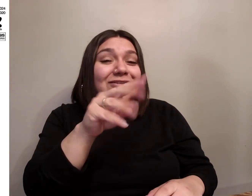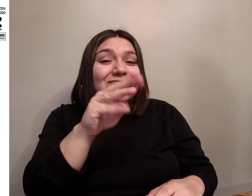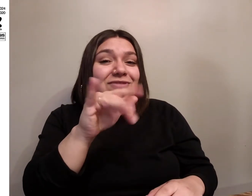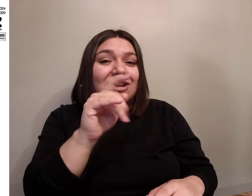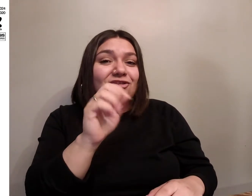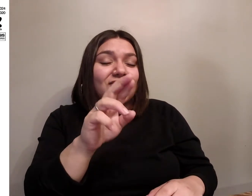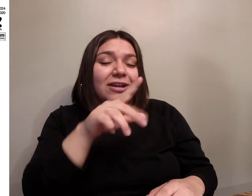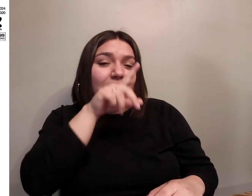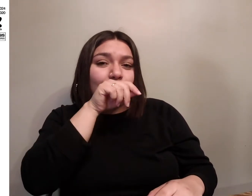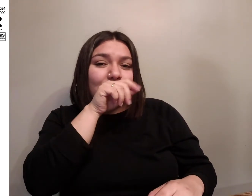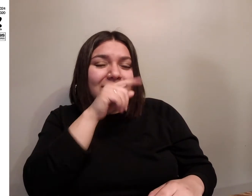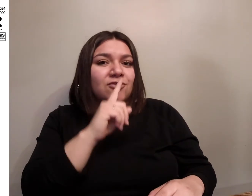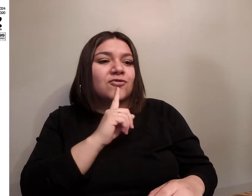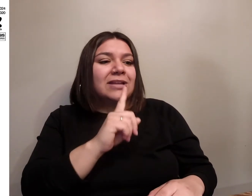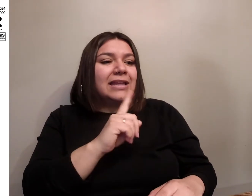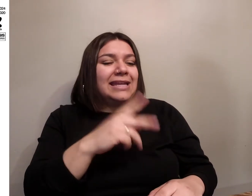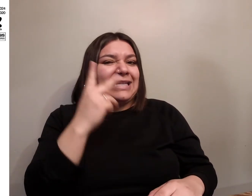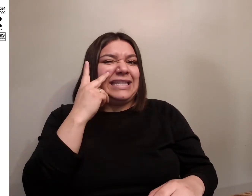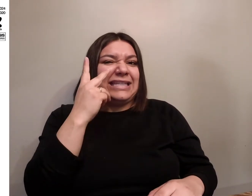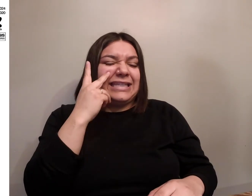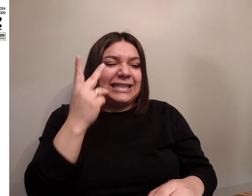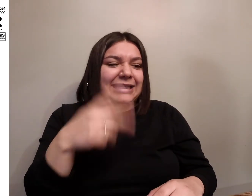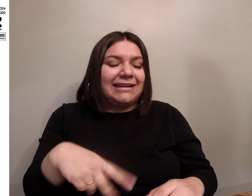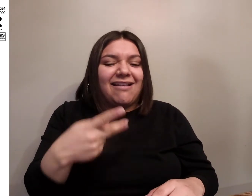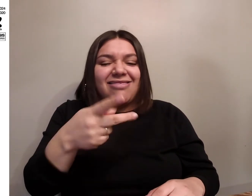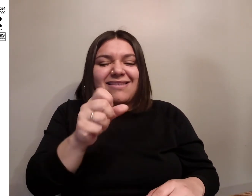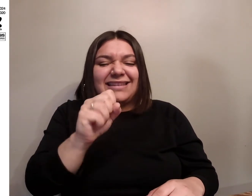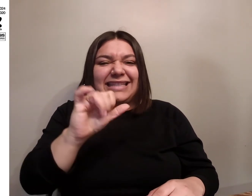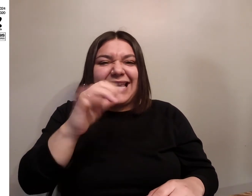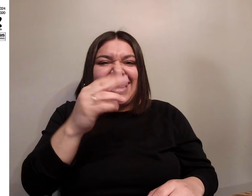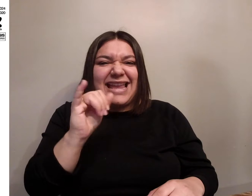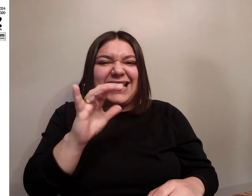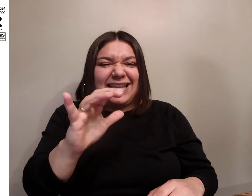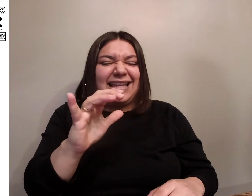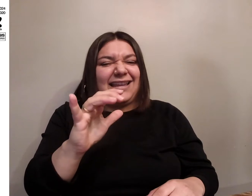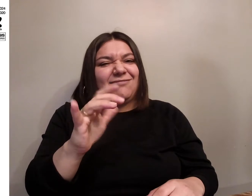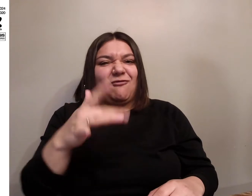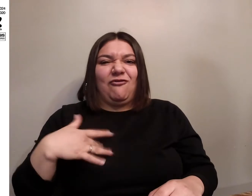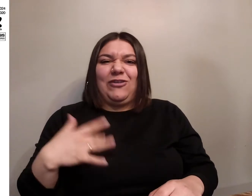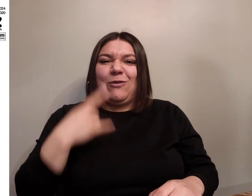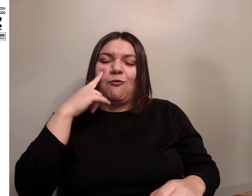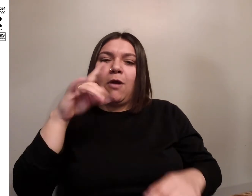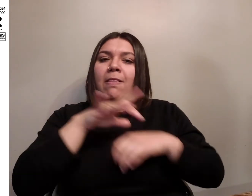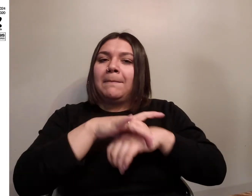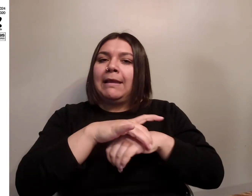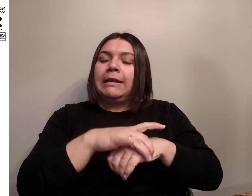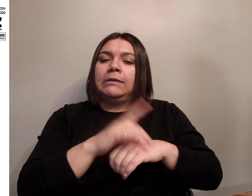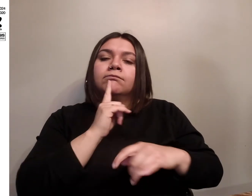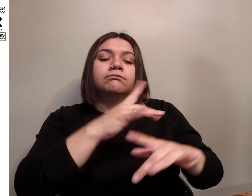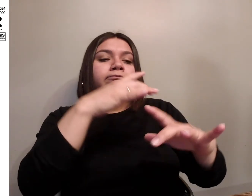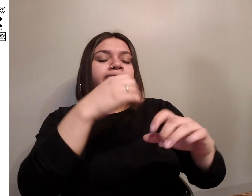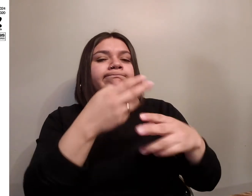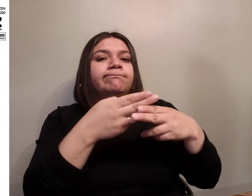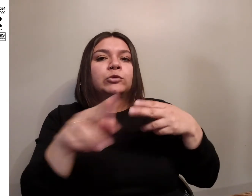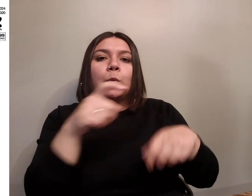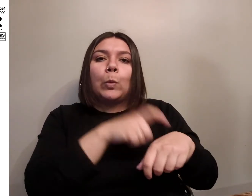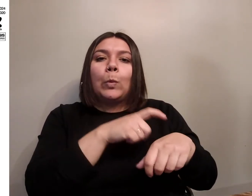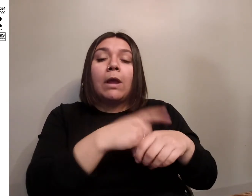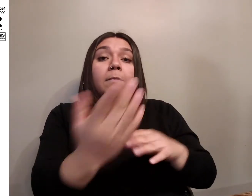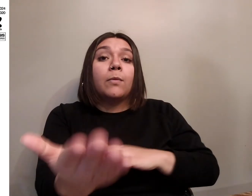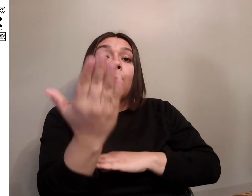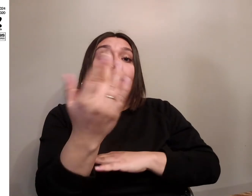ago, and you see Twitter as a way to glance across the psychic state of the